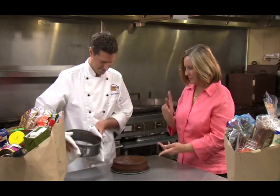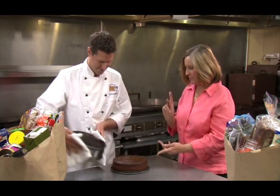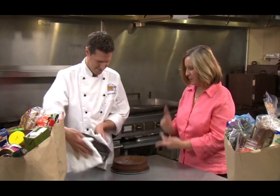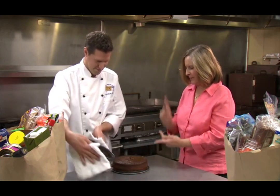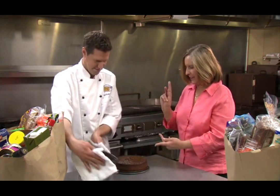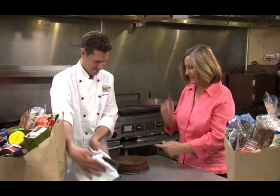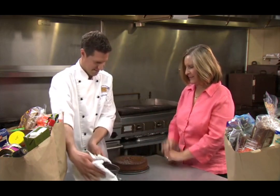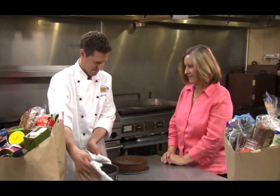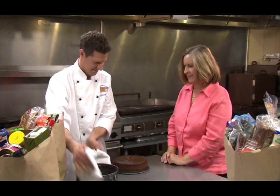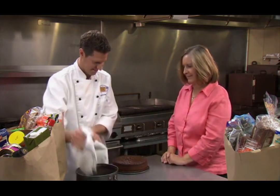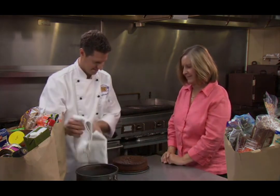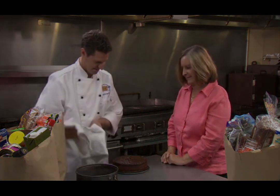Perfect.